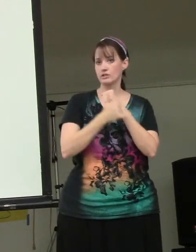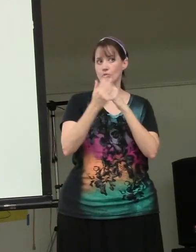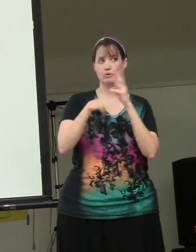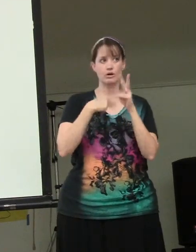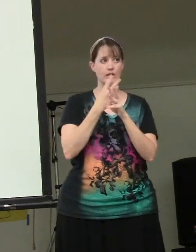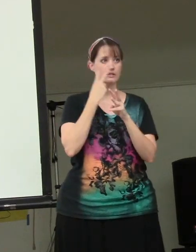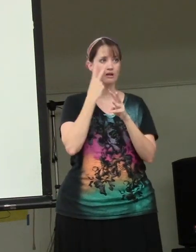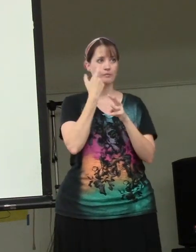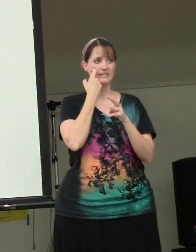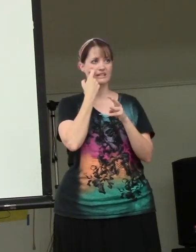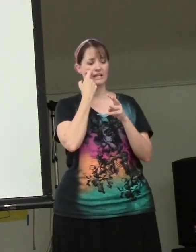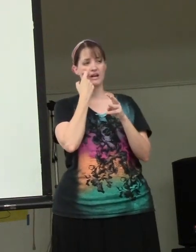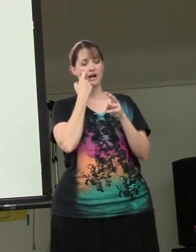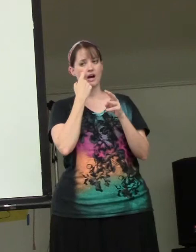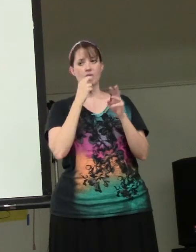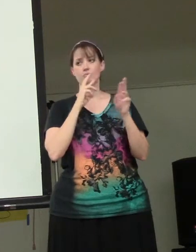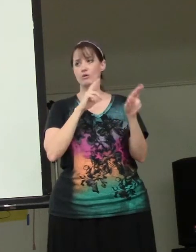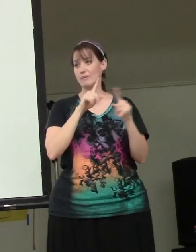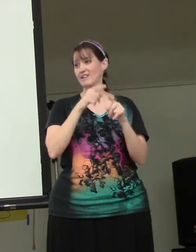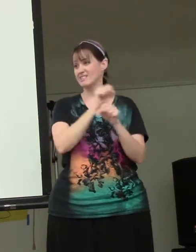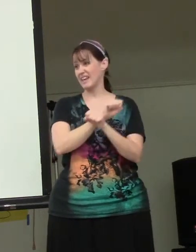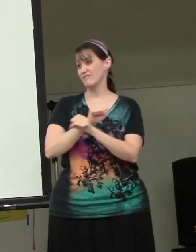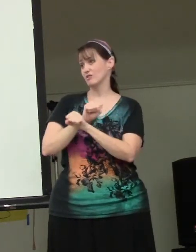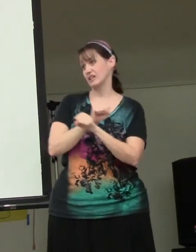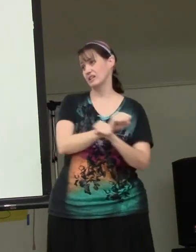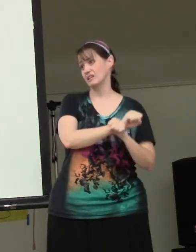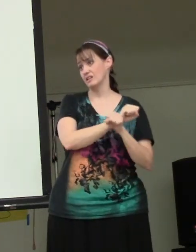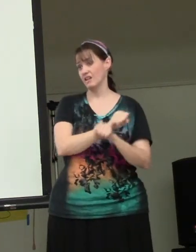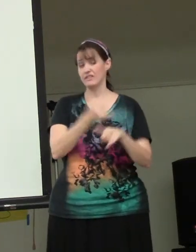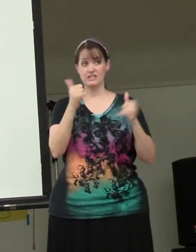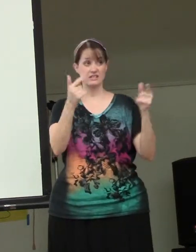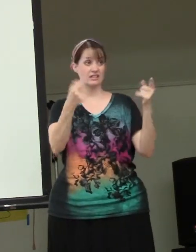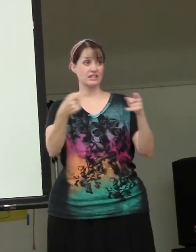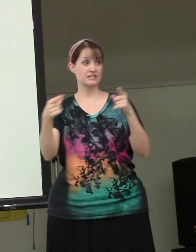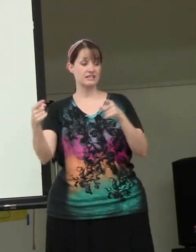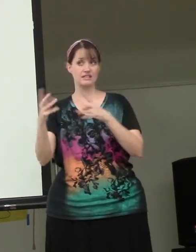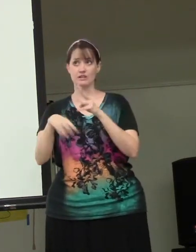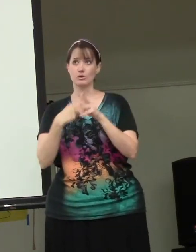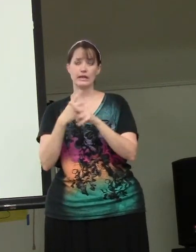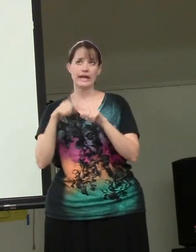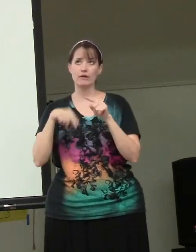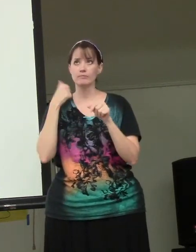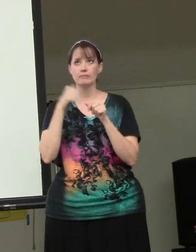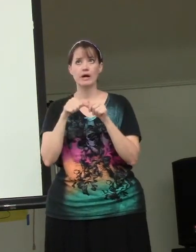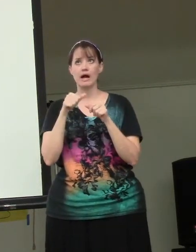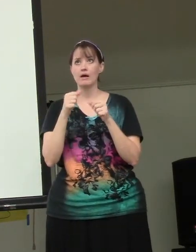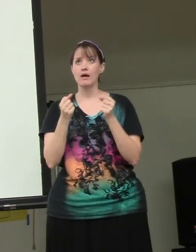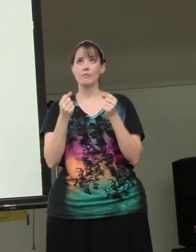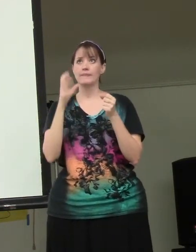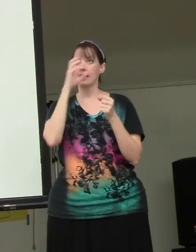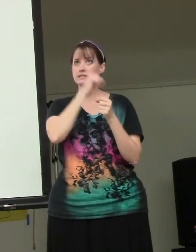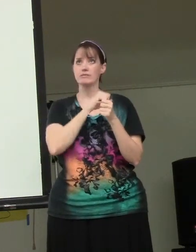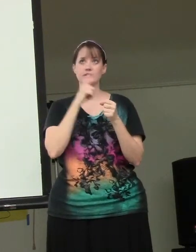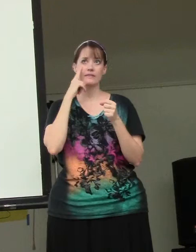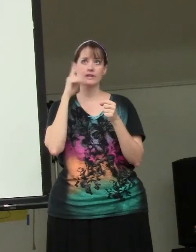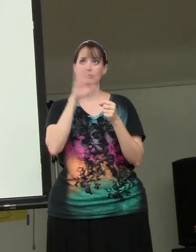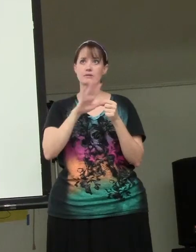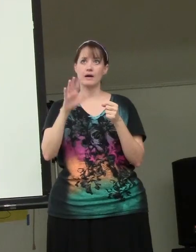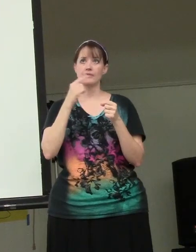the world. I saw recently a report about slavery that still exists in the world. I can't remember what the estimate was. I think it was about, they